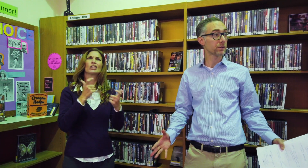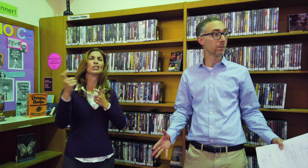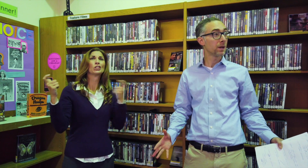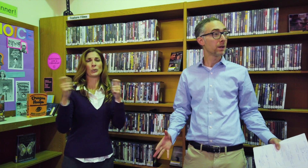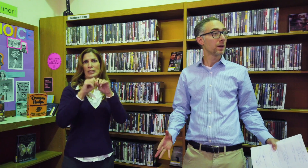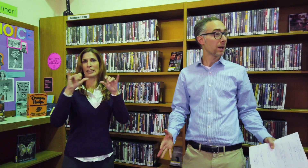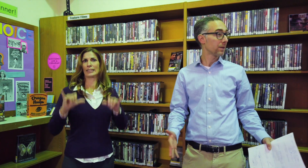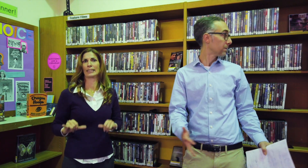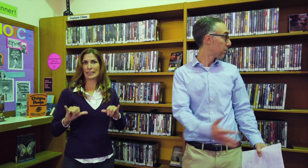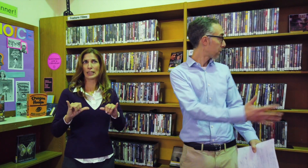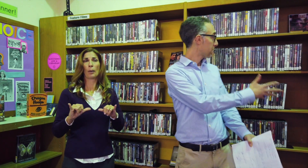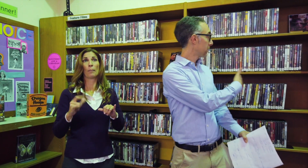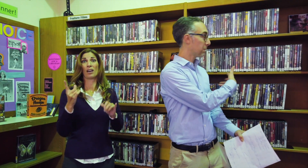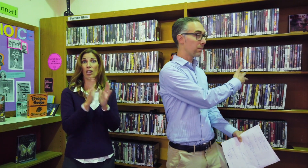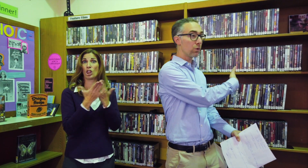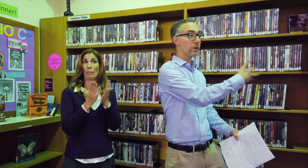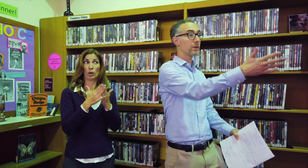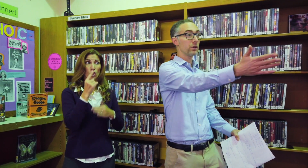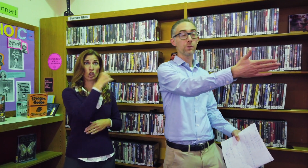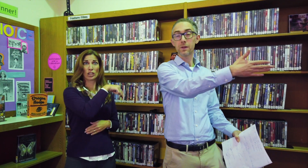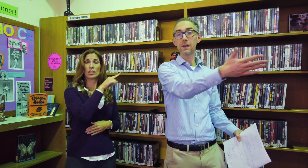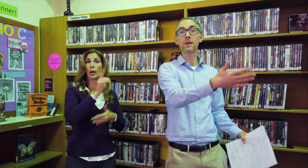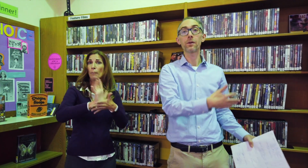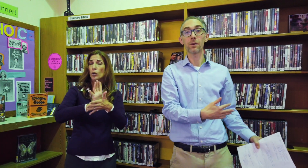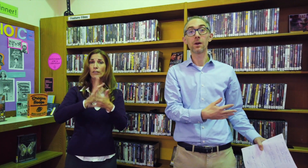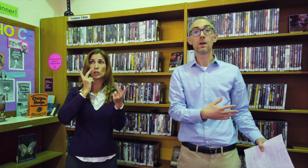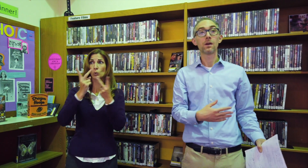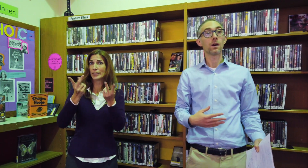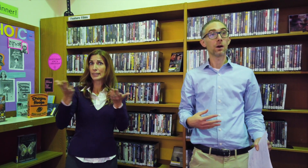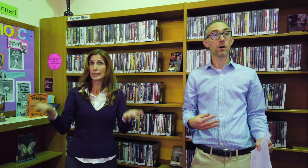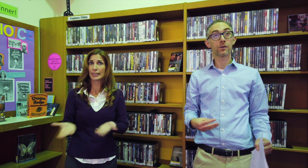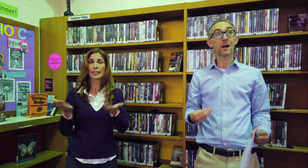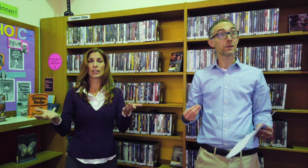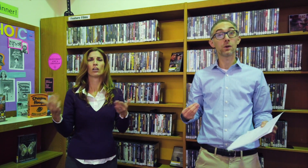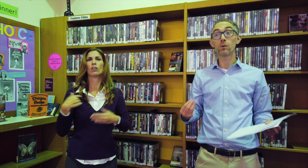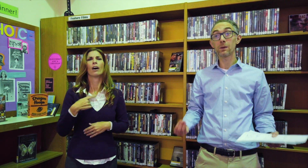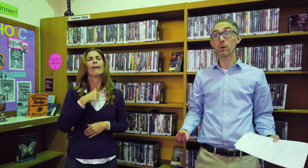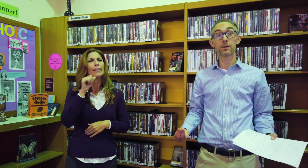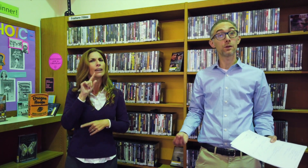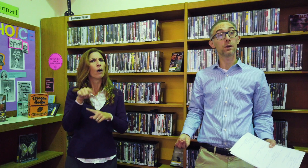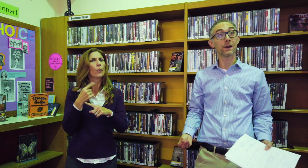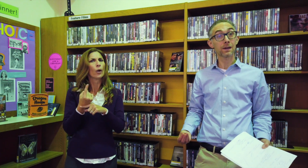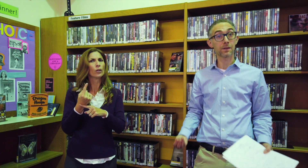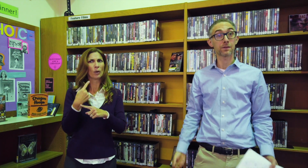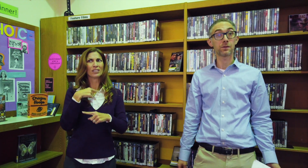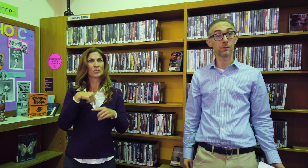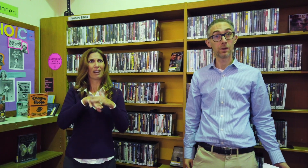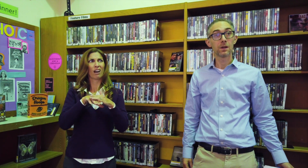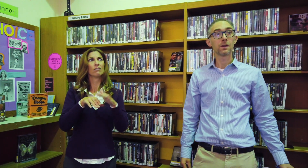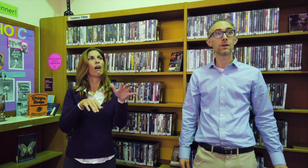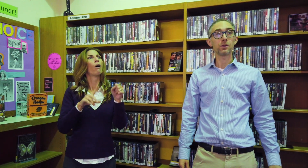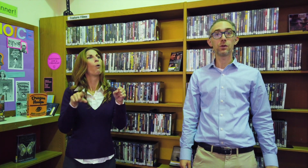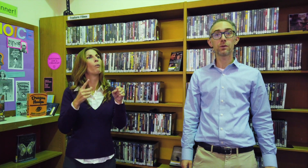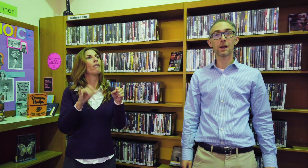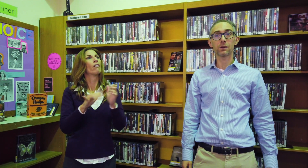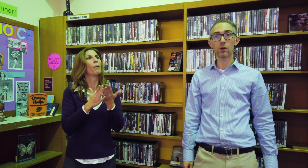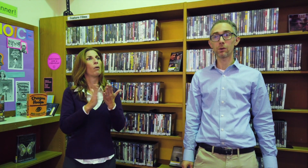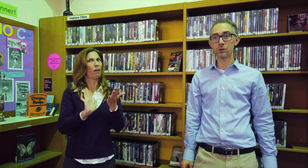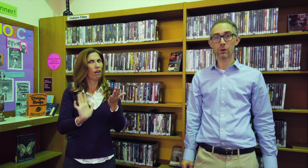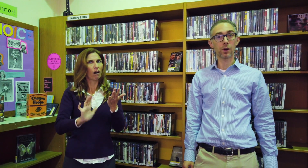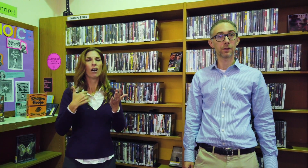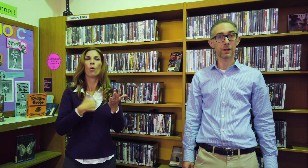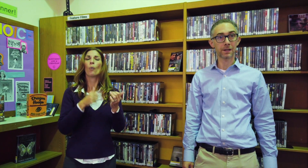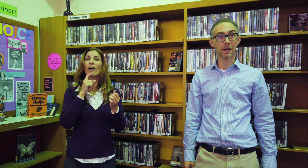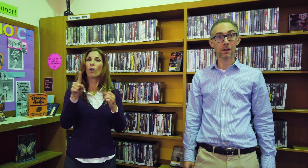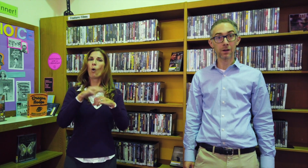large system, and the books that, and movies that you see here are not the only ones that you have access to. You can go